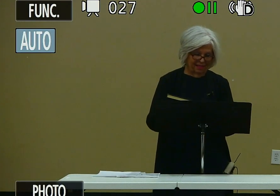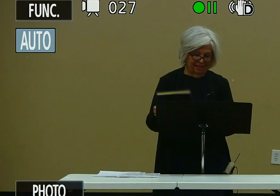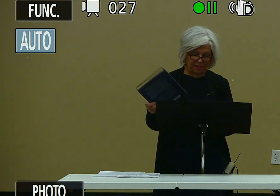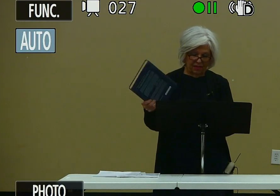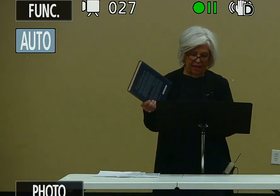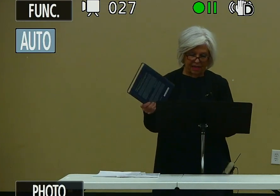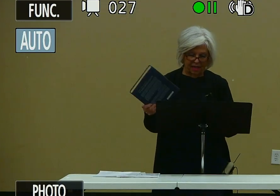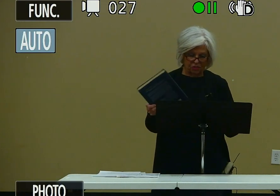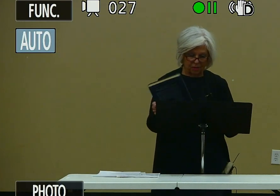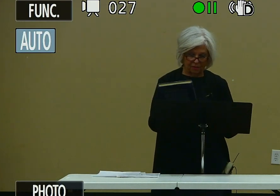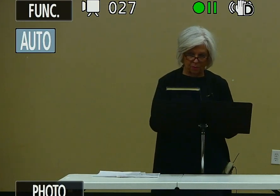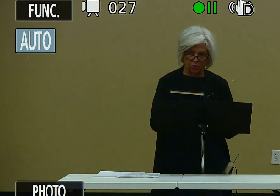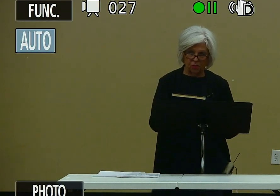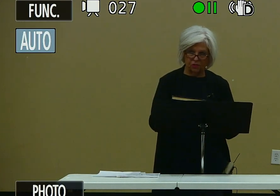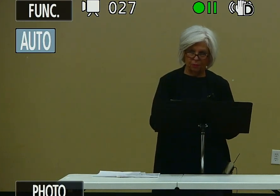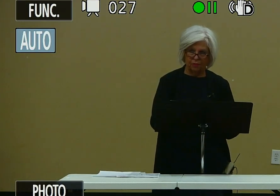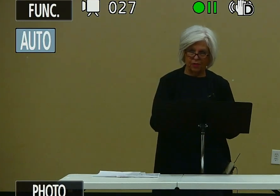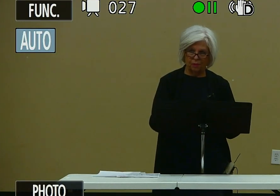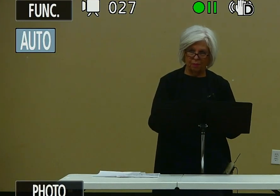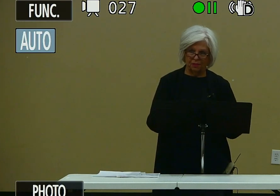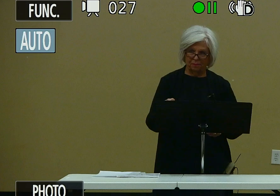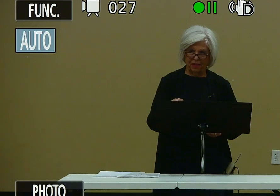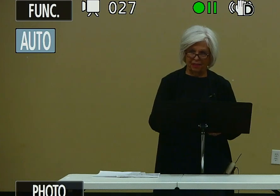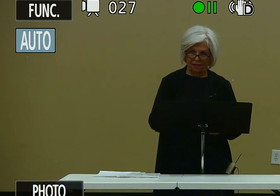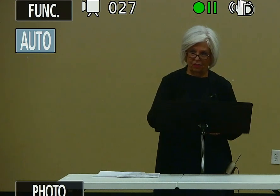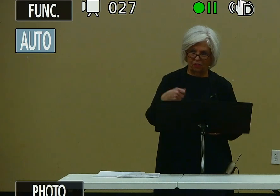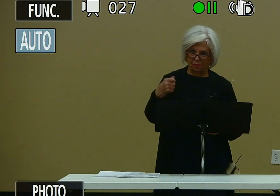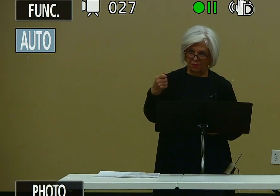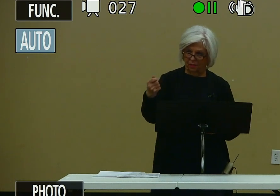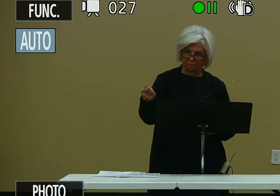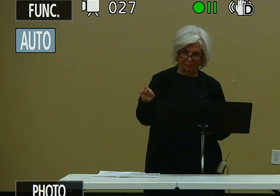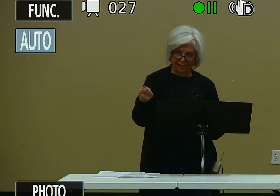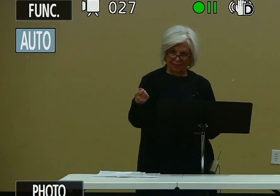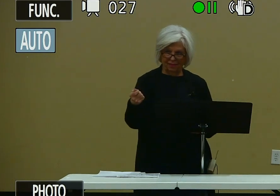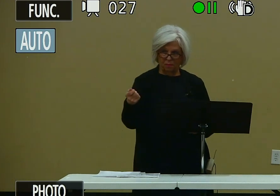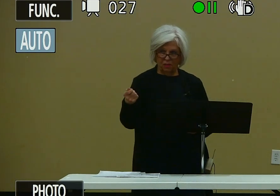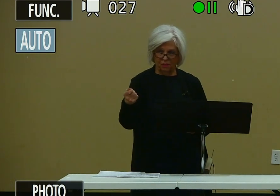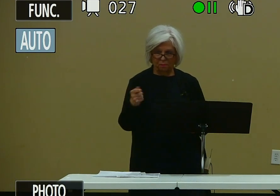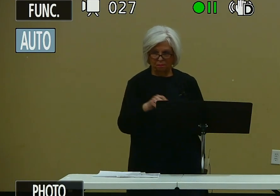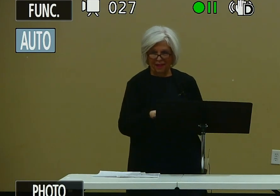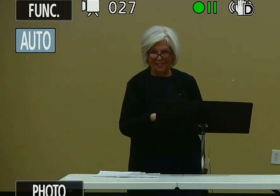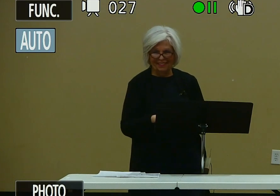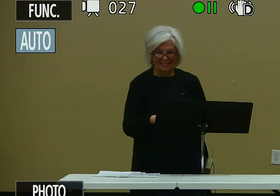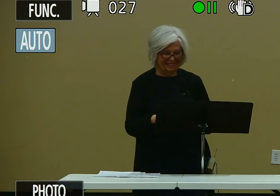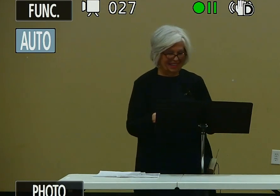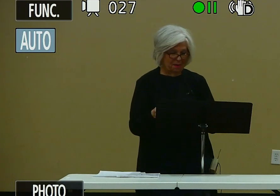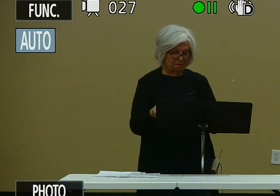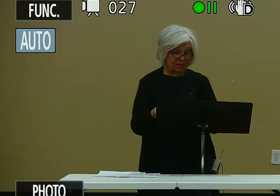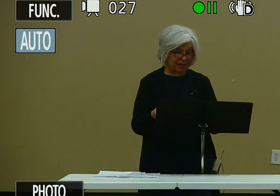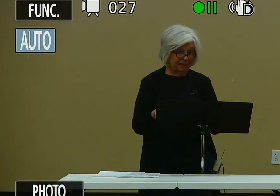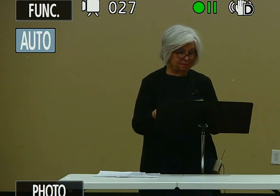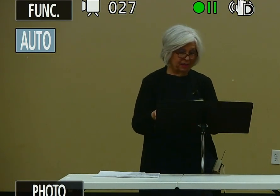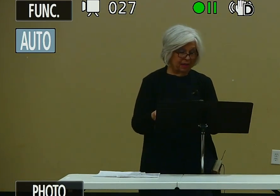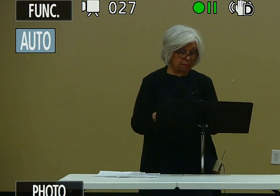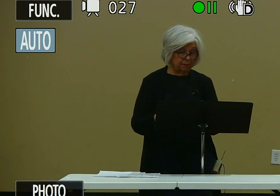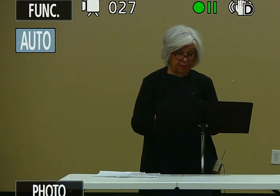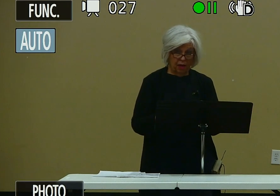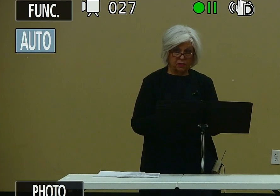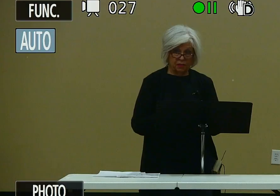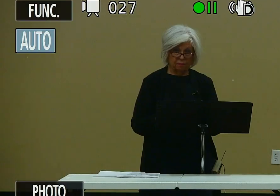If I had had a tract from the church, I would have interrupted and given it to them and said, come see us. But I didn't. But I see them. I